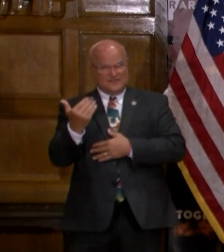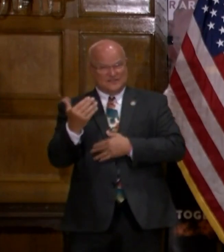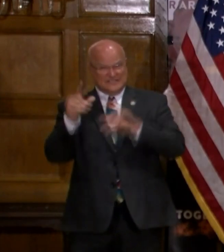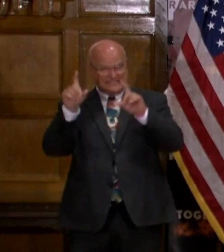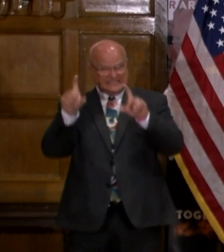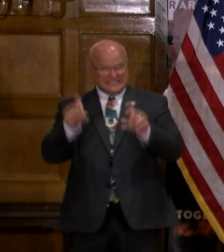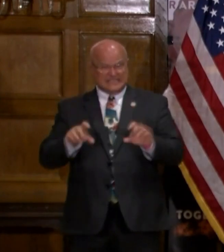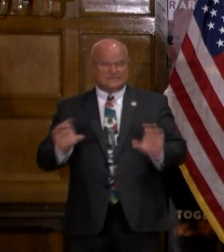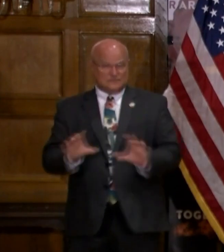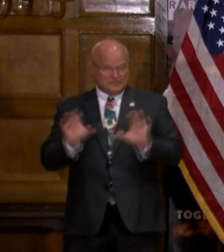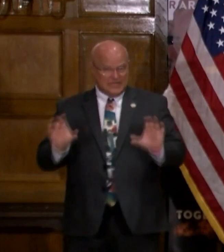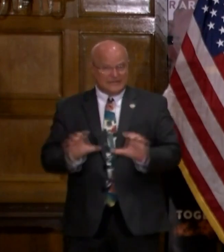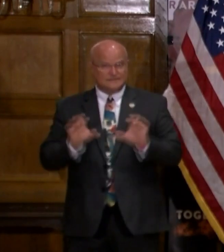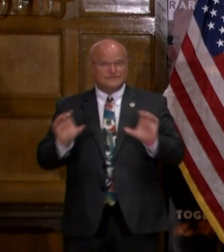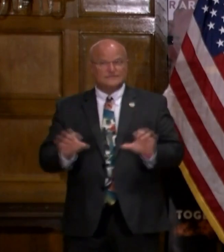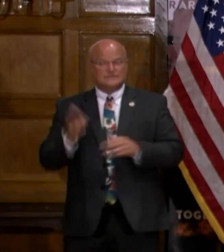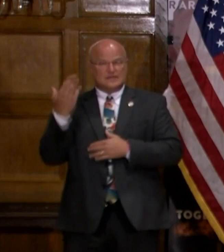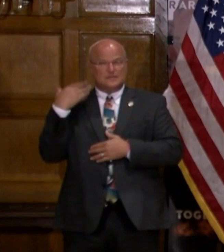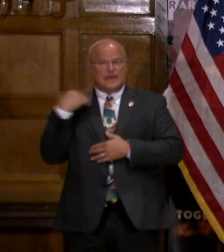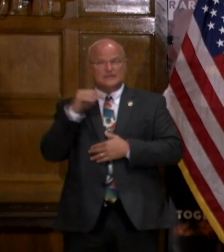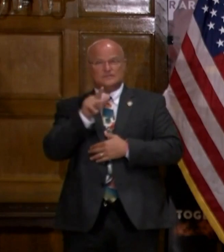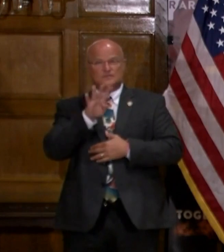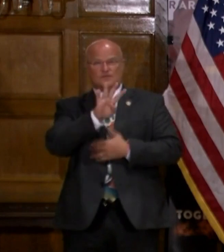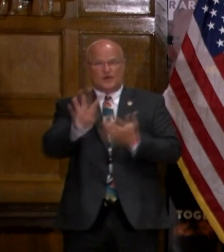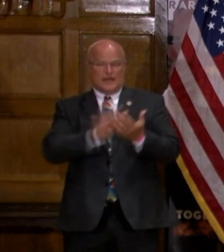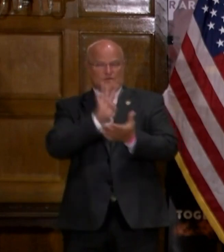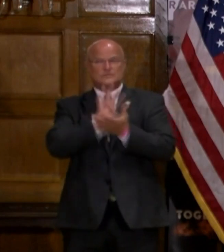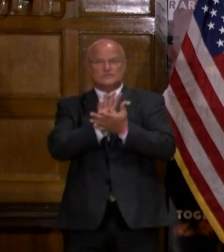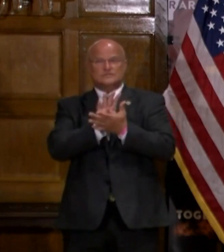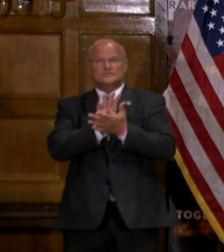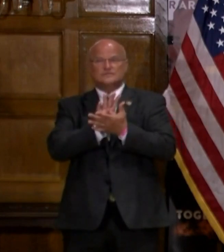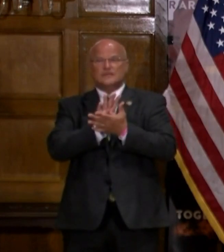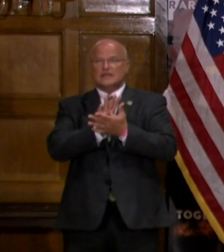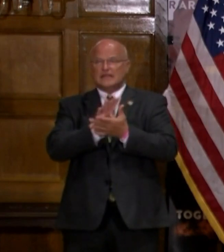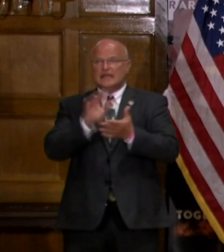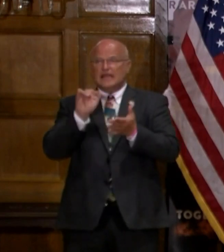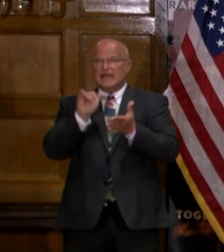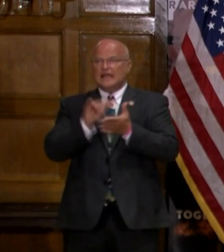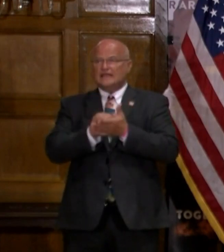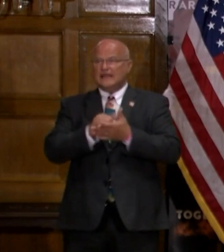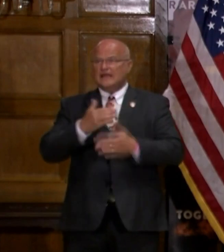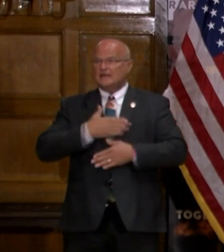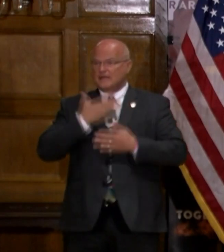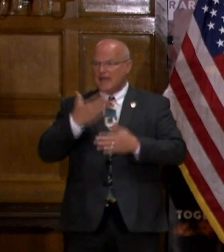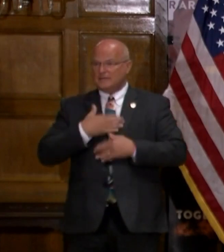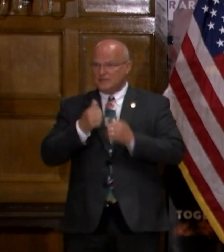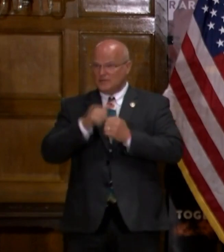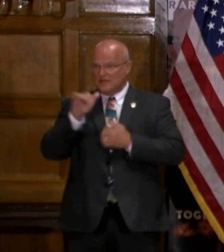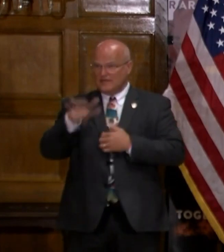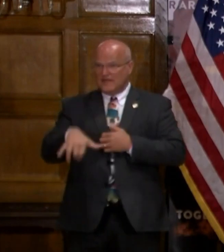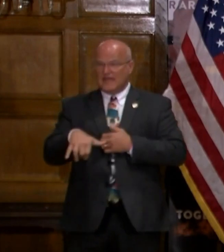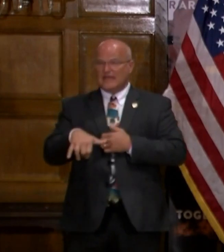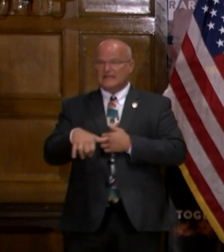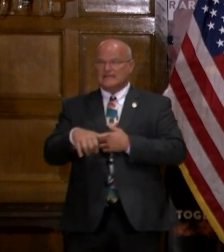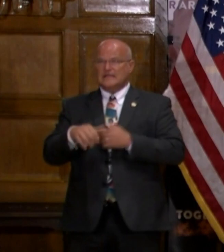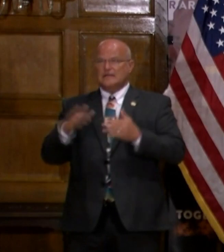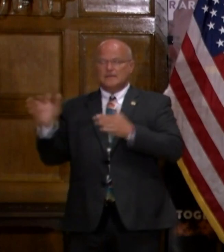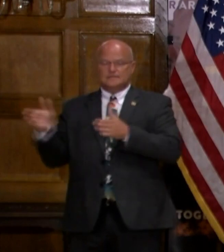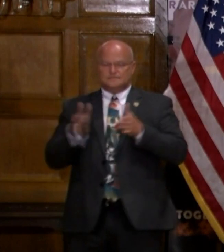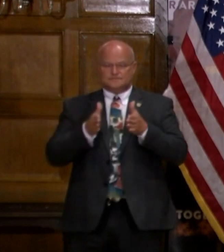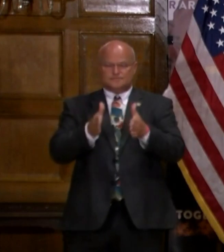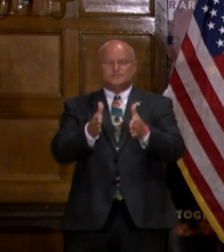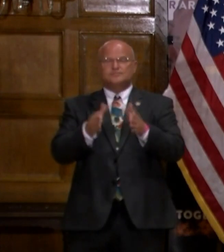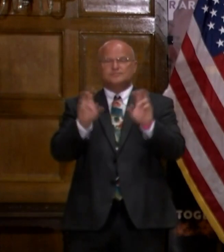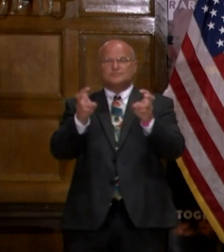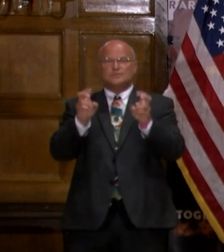8,015 tests that were conducted over the last 24 hours, which I'm very pleased with, gets us back on track